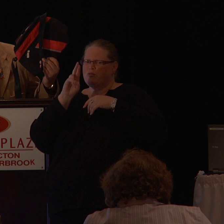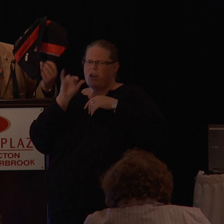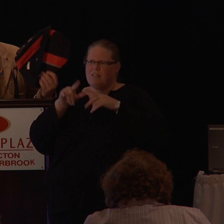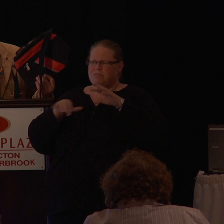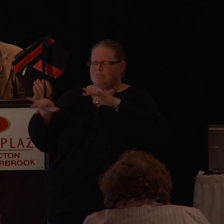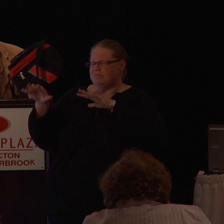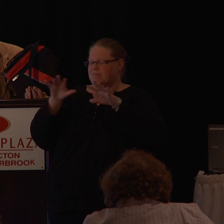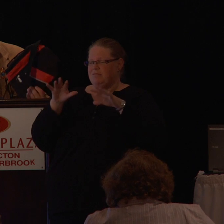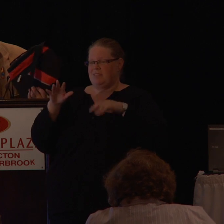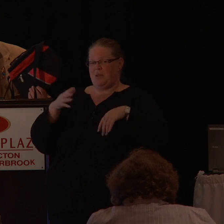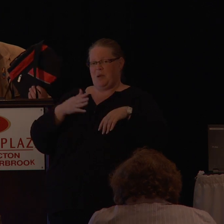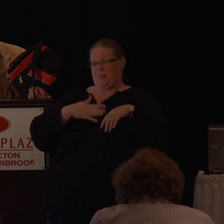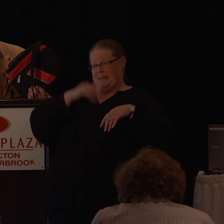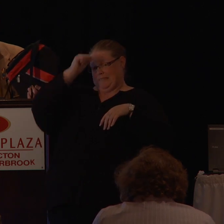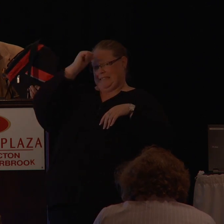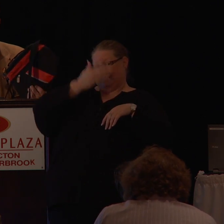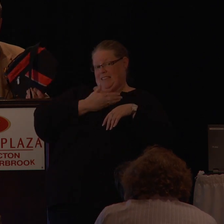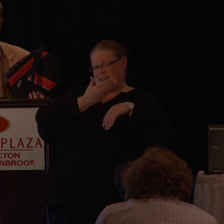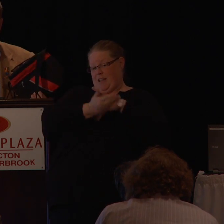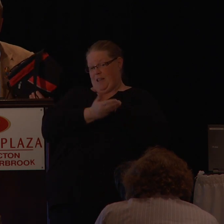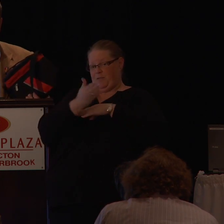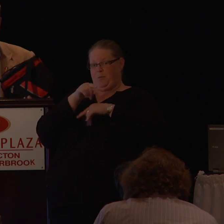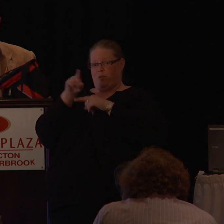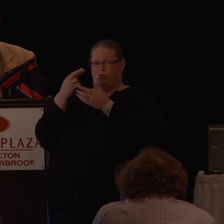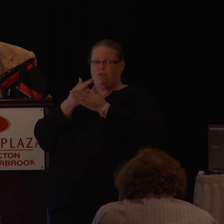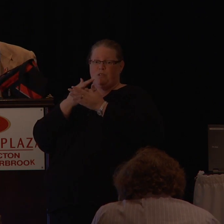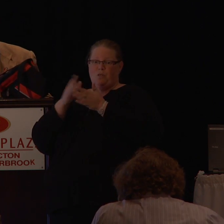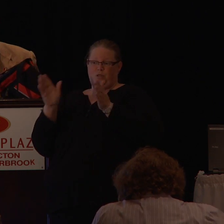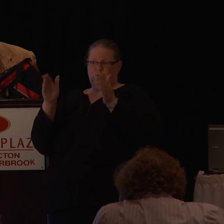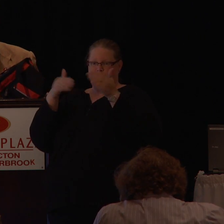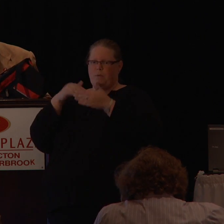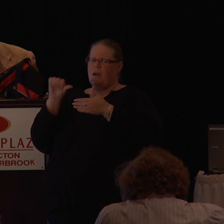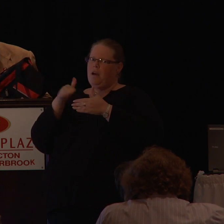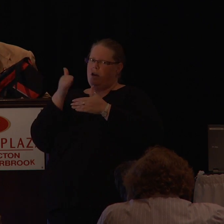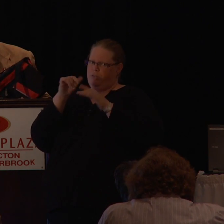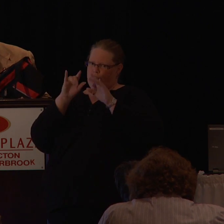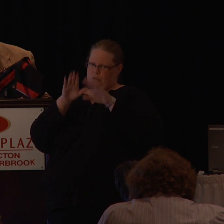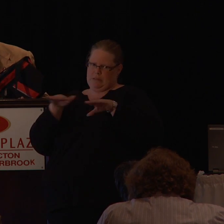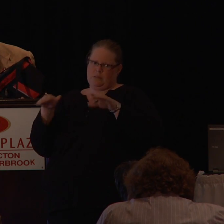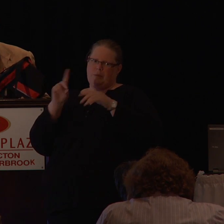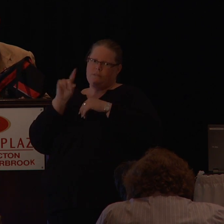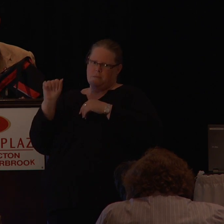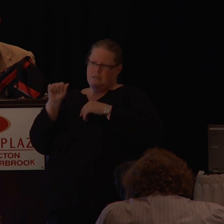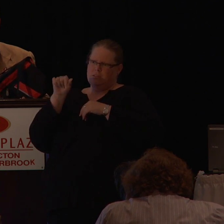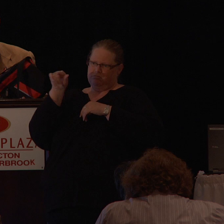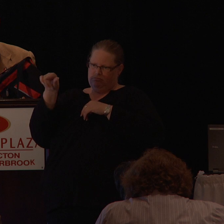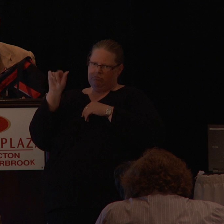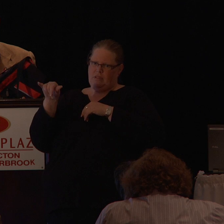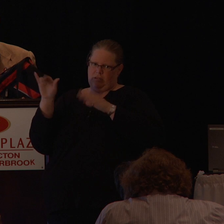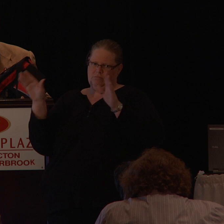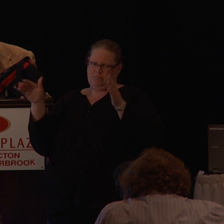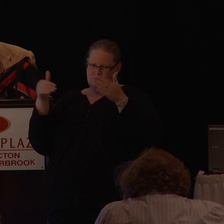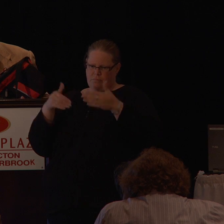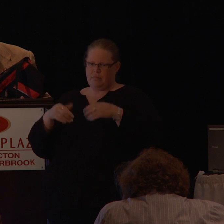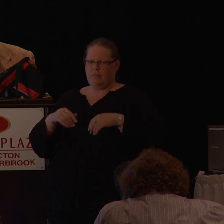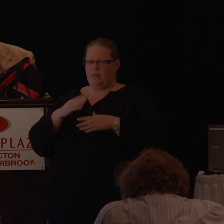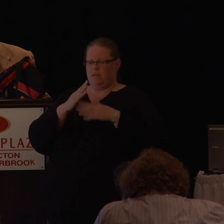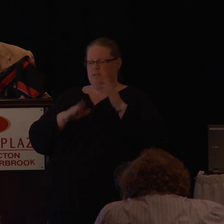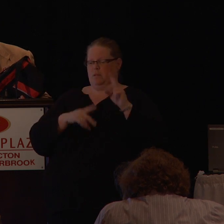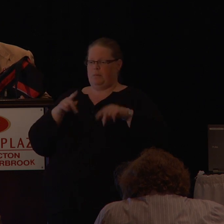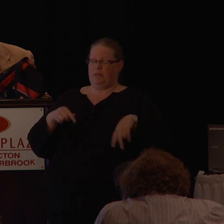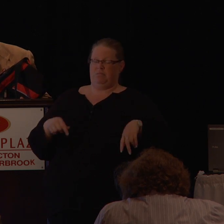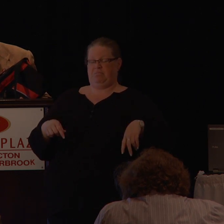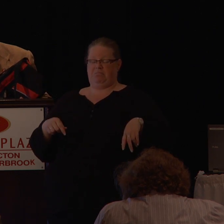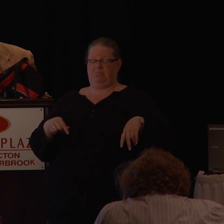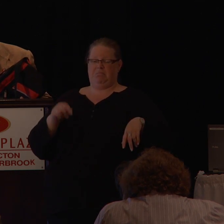He goes to the resource center each morning where there are other kids with challenges, and some people stick their nose up at that.